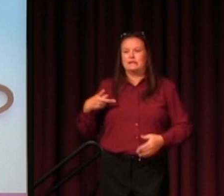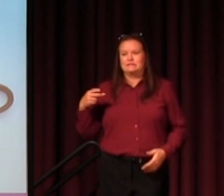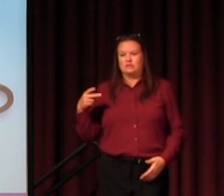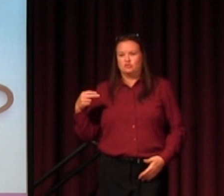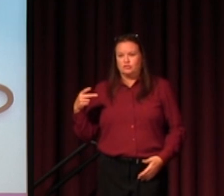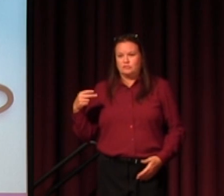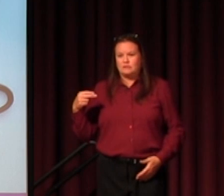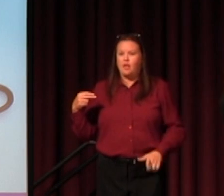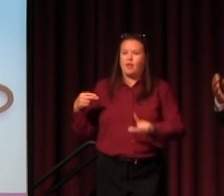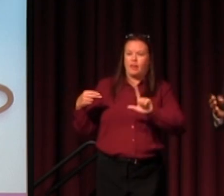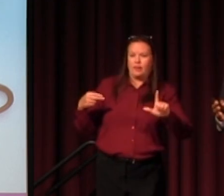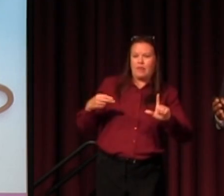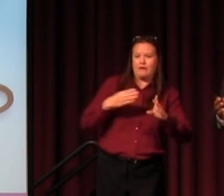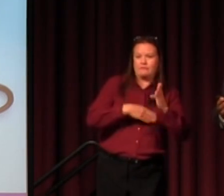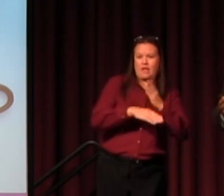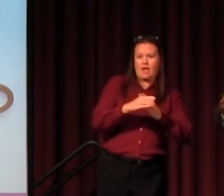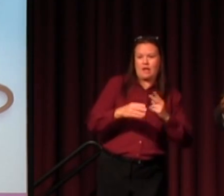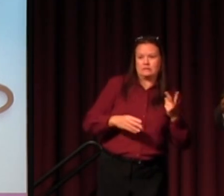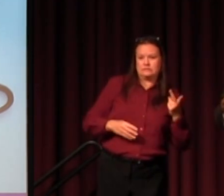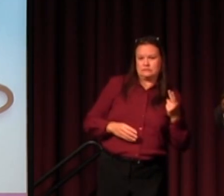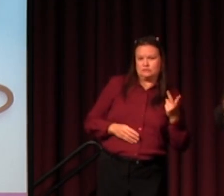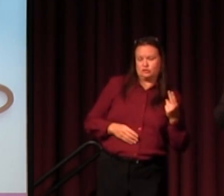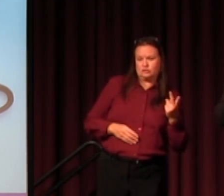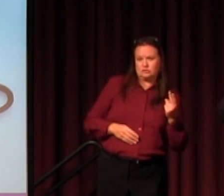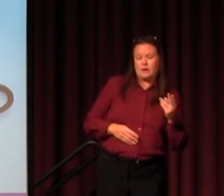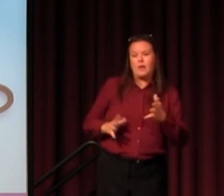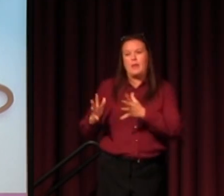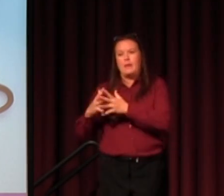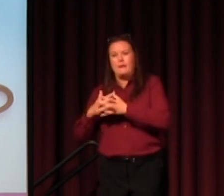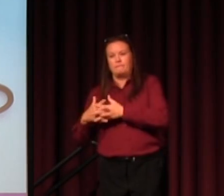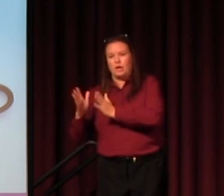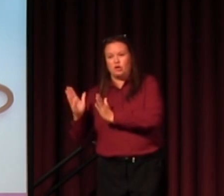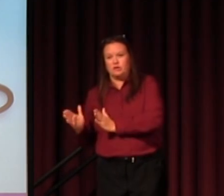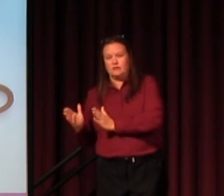Americans, African Americans.